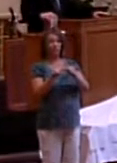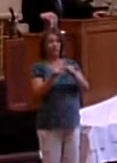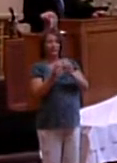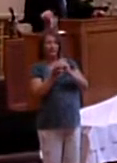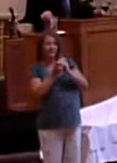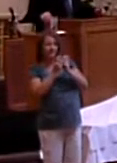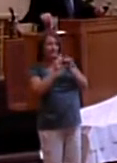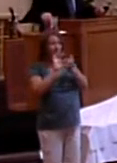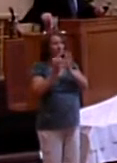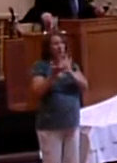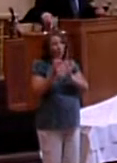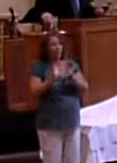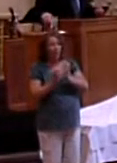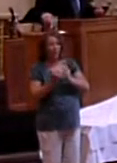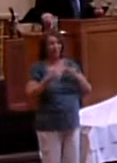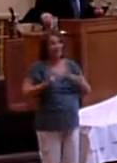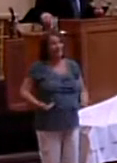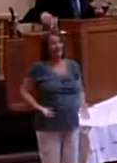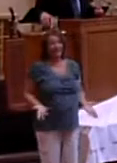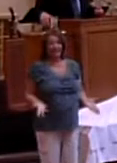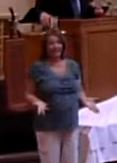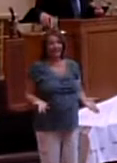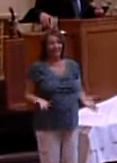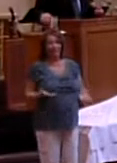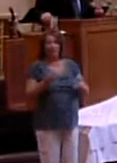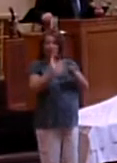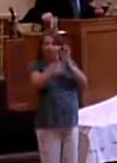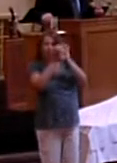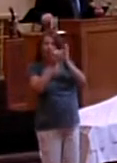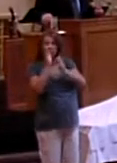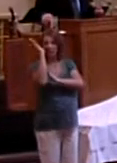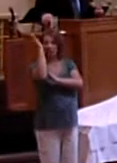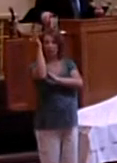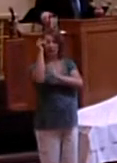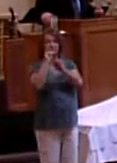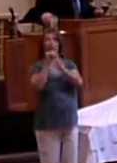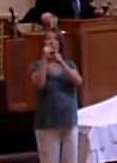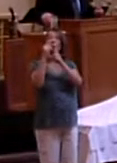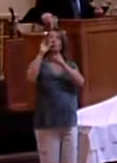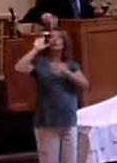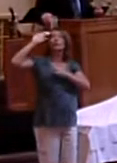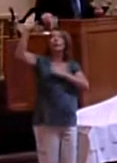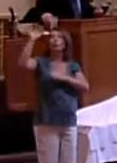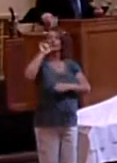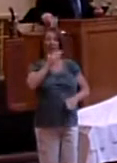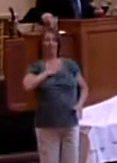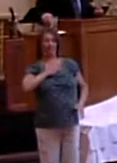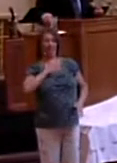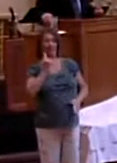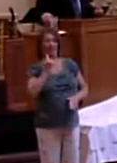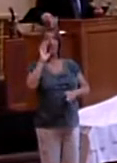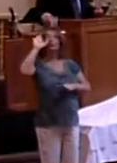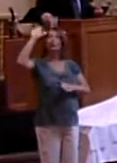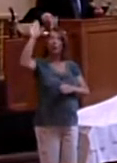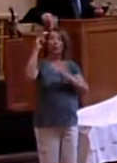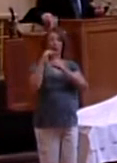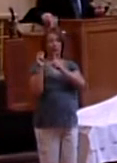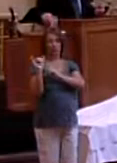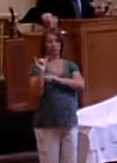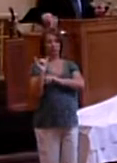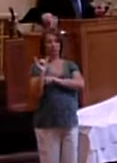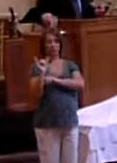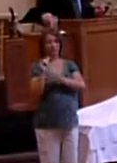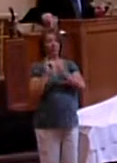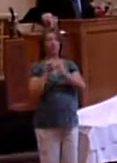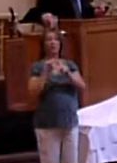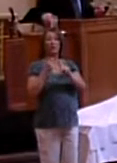me. I pray that you continue to mold the sermon into words that would be yours and not just mine, but would be coming from the heart of